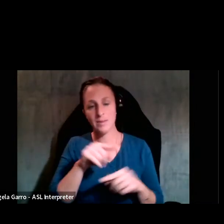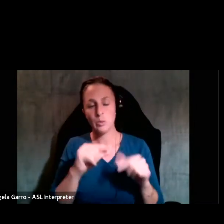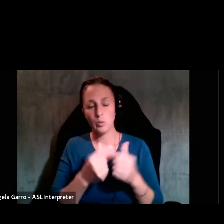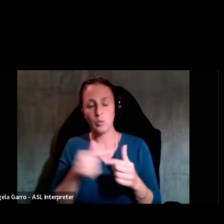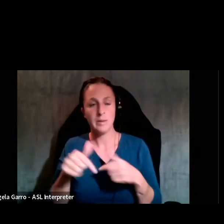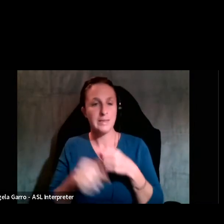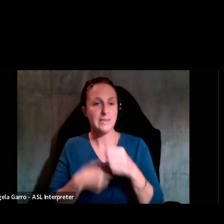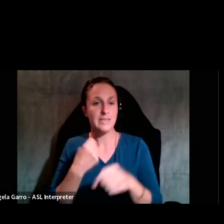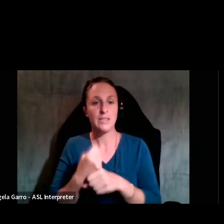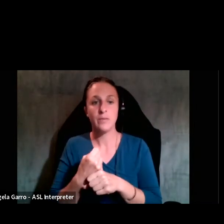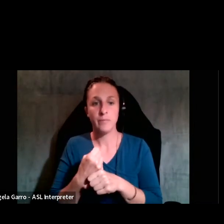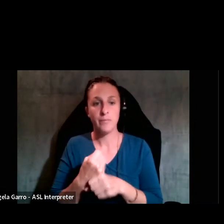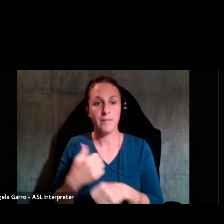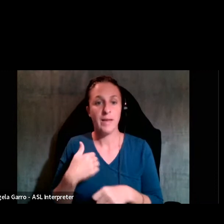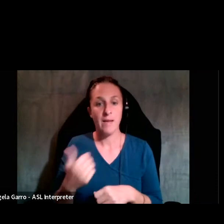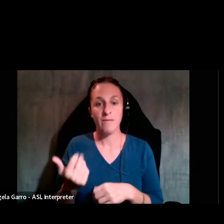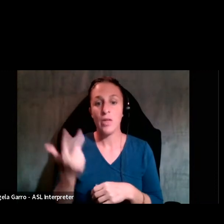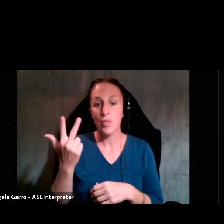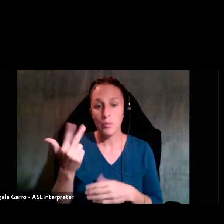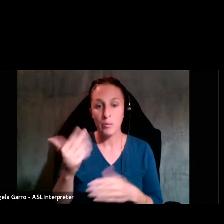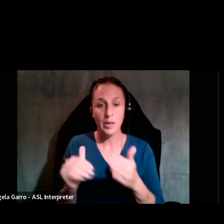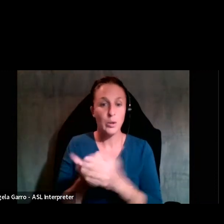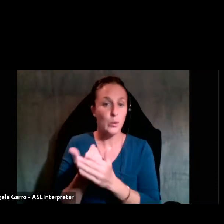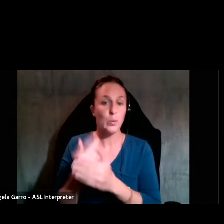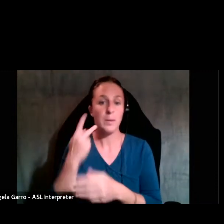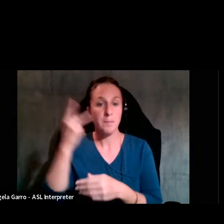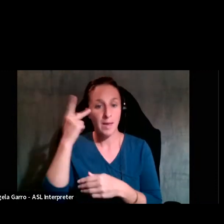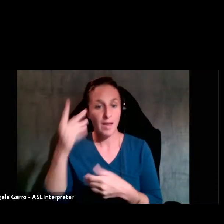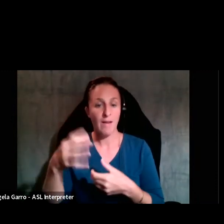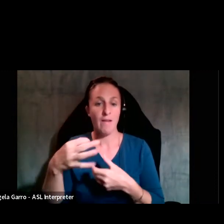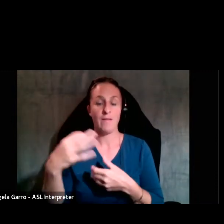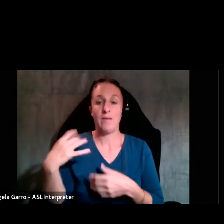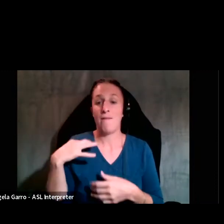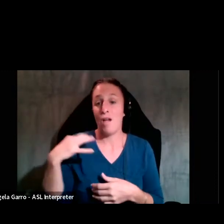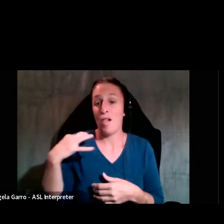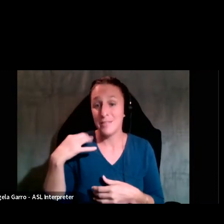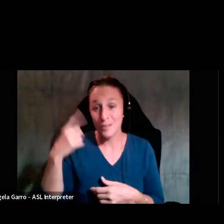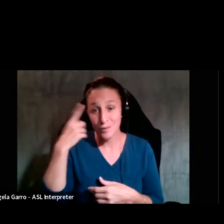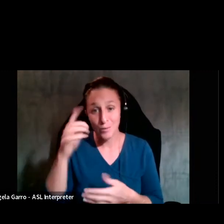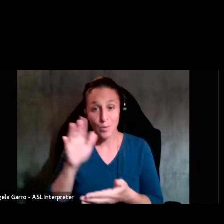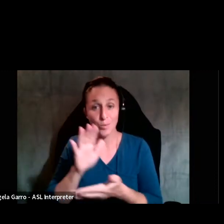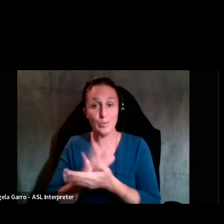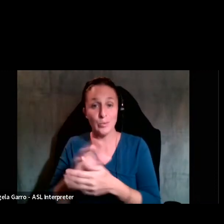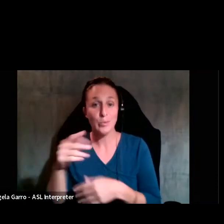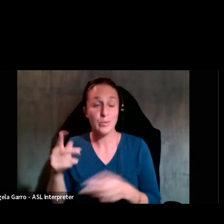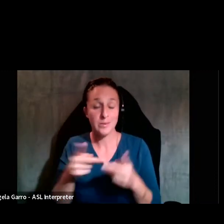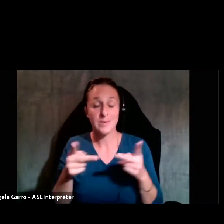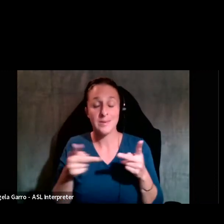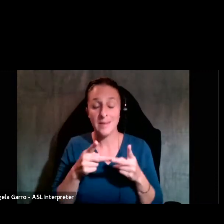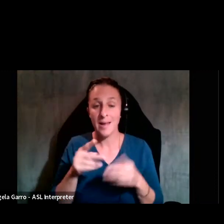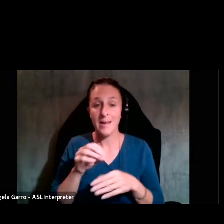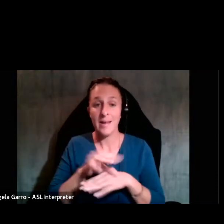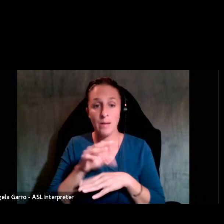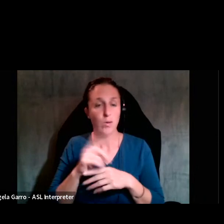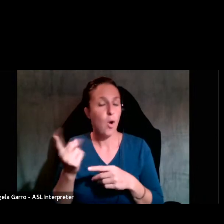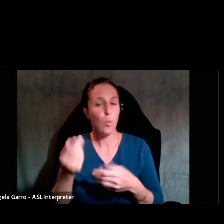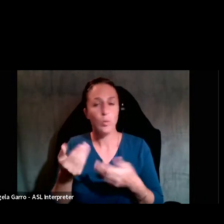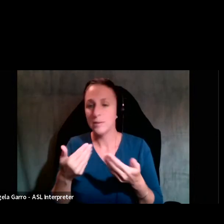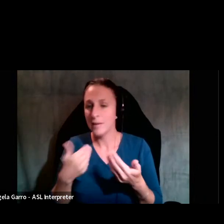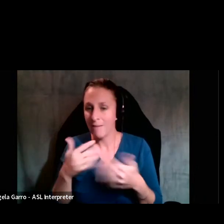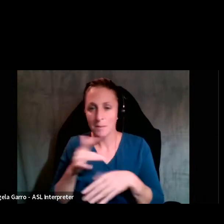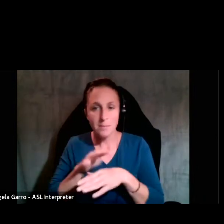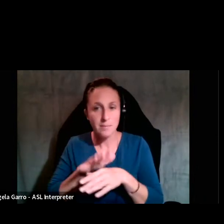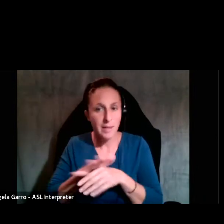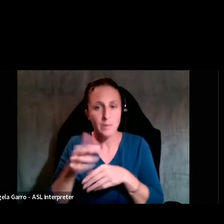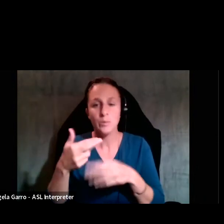3 new parent volunteers for the school site council. So that's exciting. And there's always room for more parents, and it's an